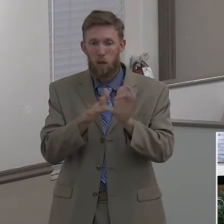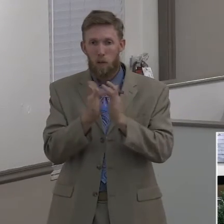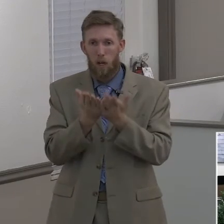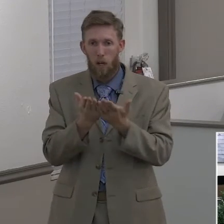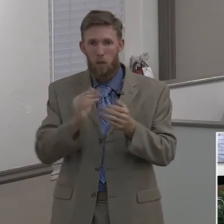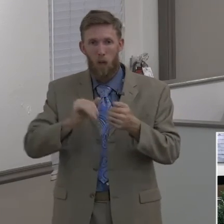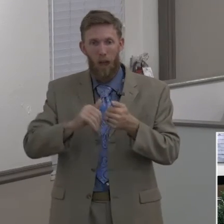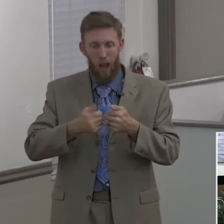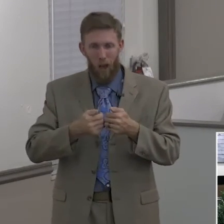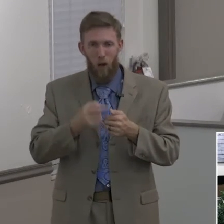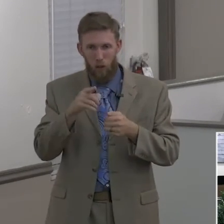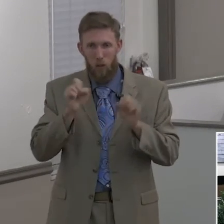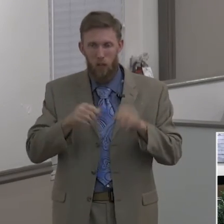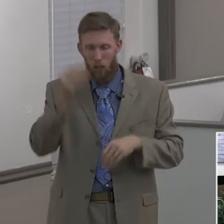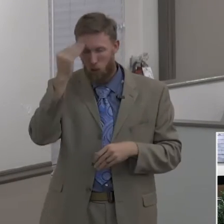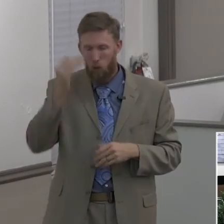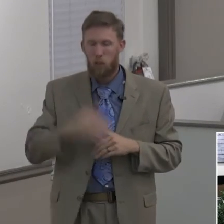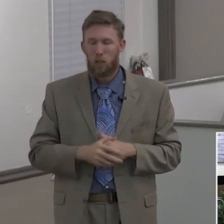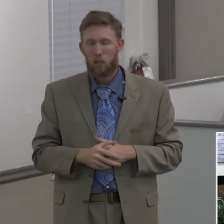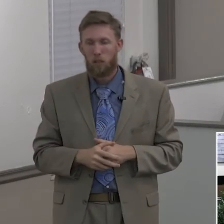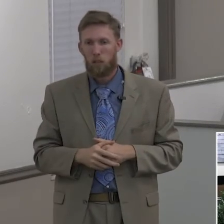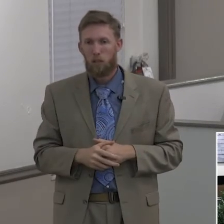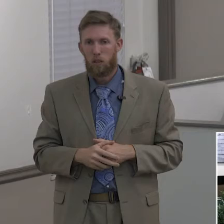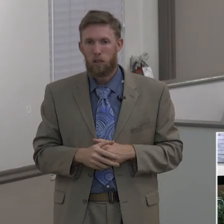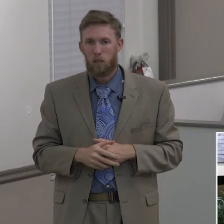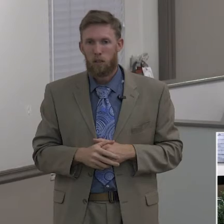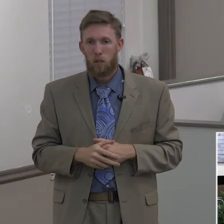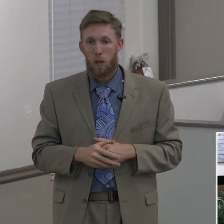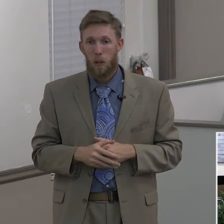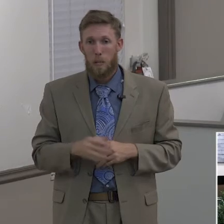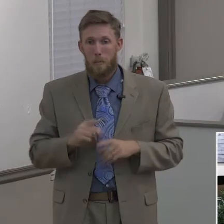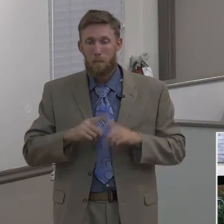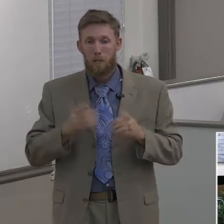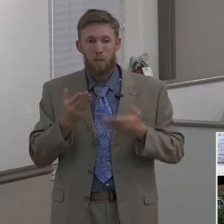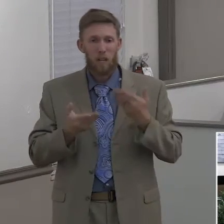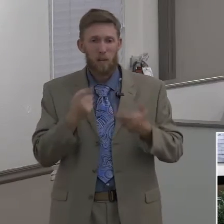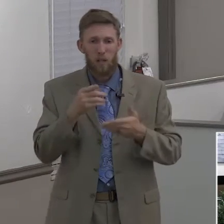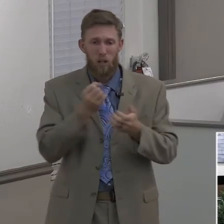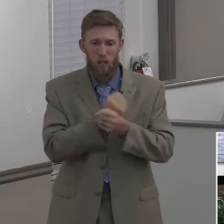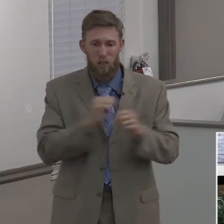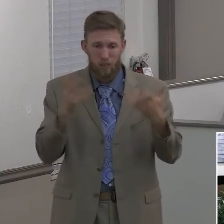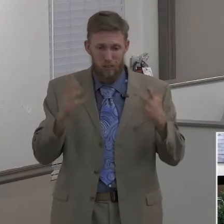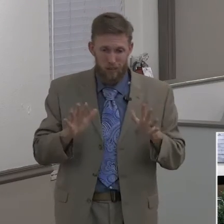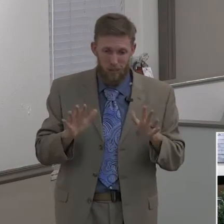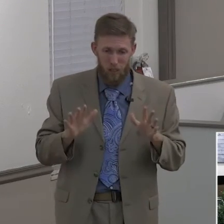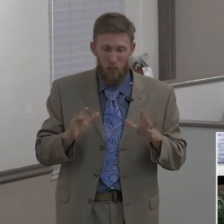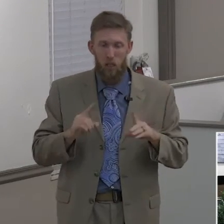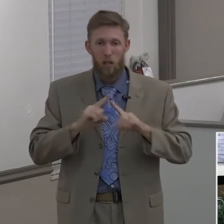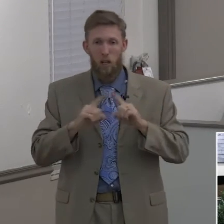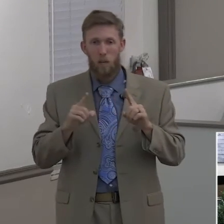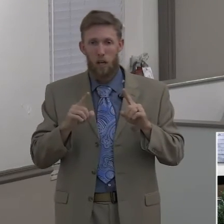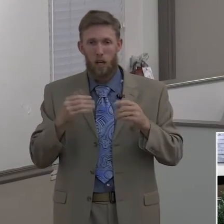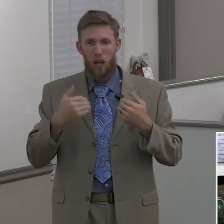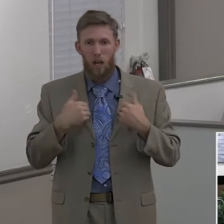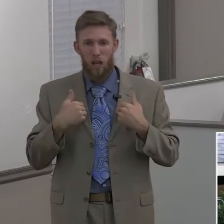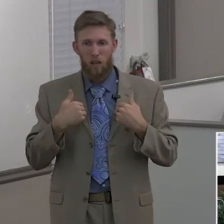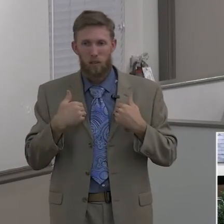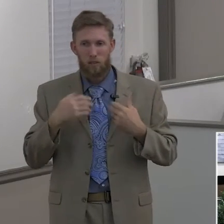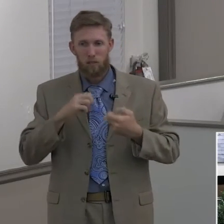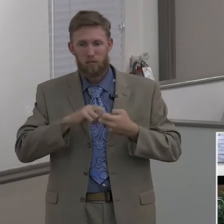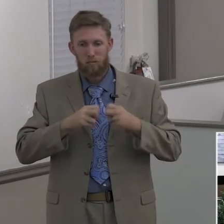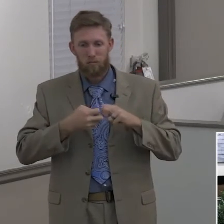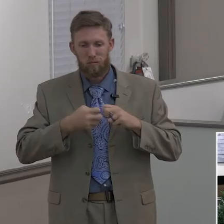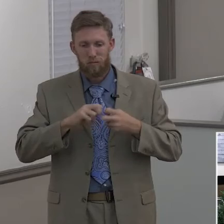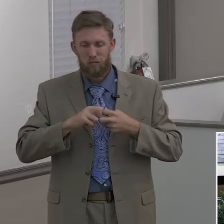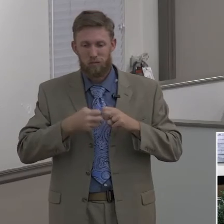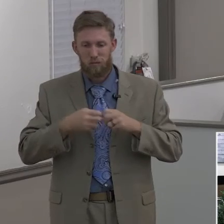you before you leave here that you're a child of God, that you're saved. But maybe you're experiencing difficulty in your life right now